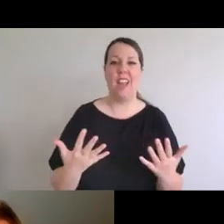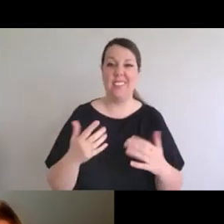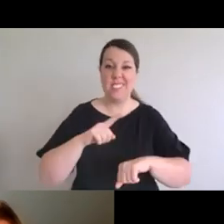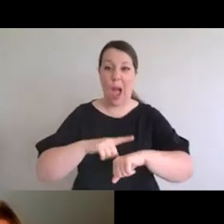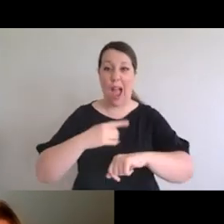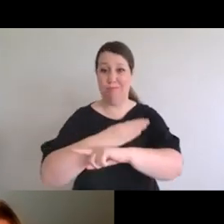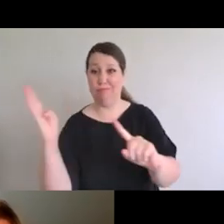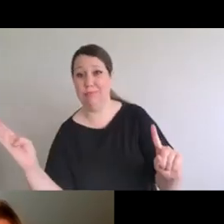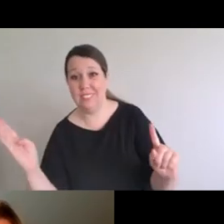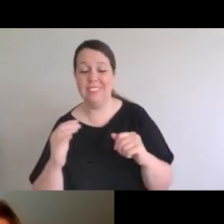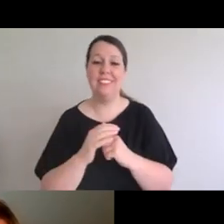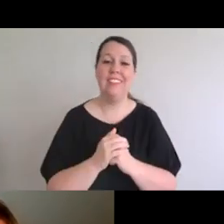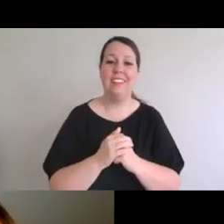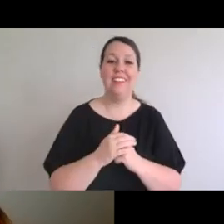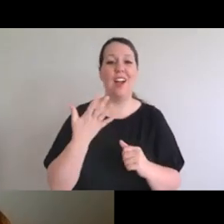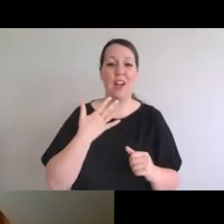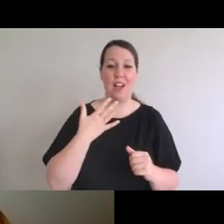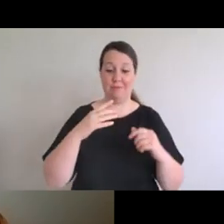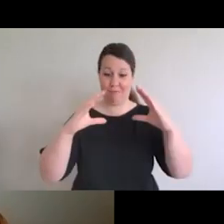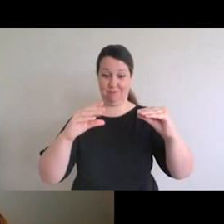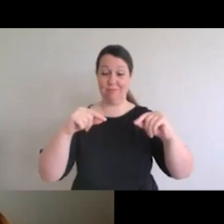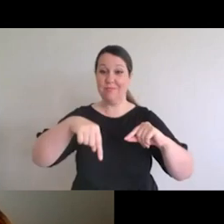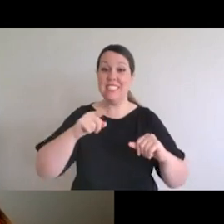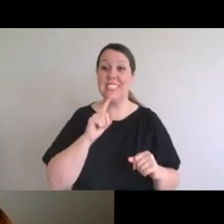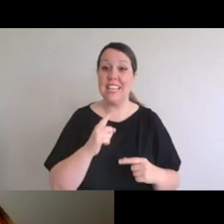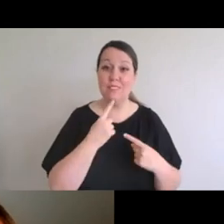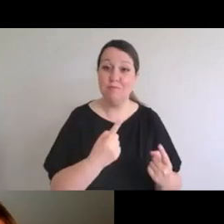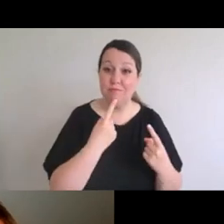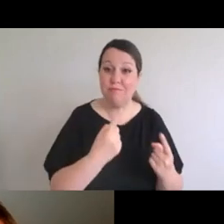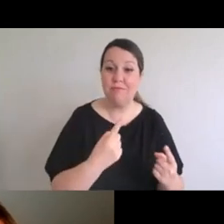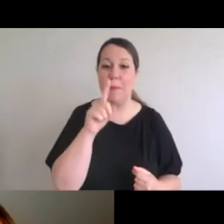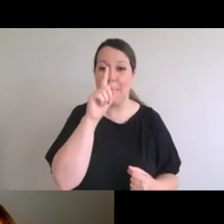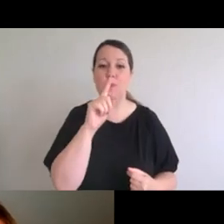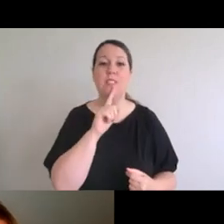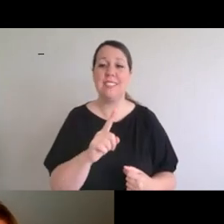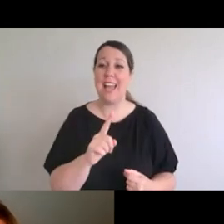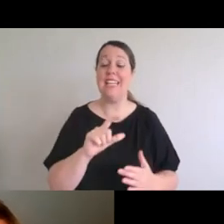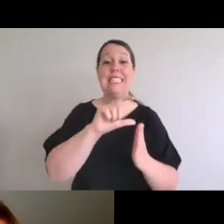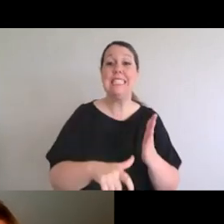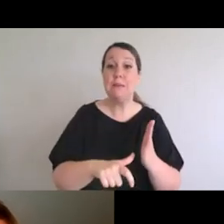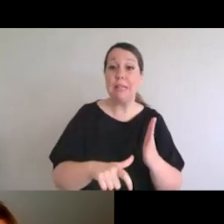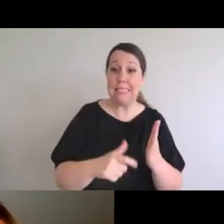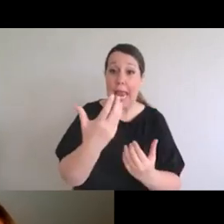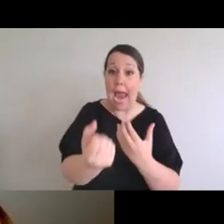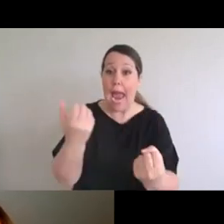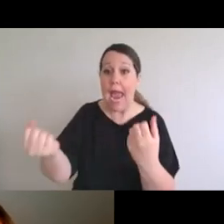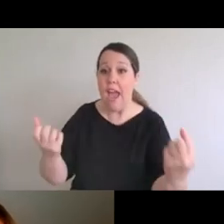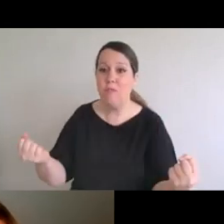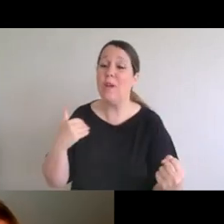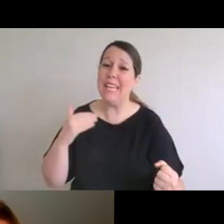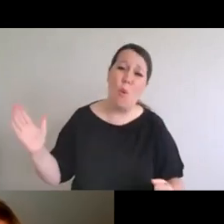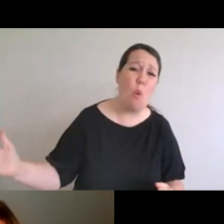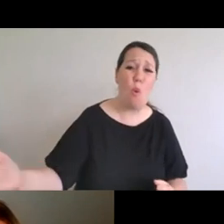that we need every single person with disability to take the lead, so we can create this New Zealand